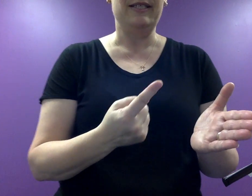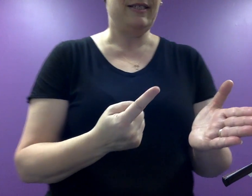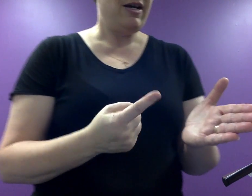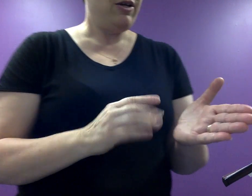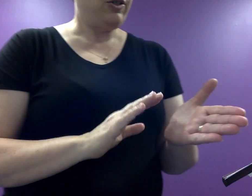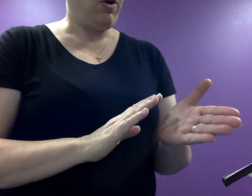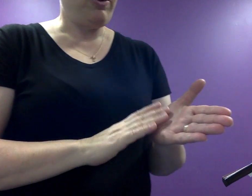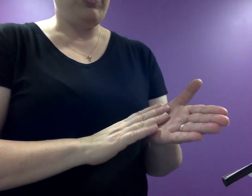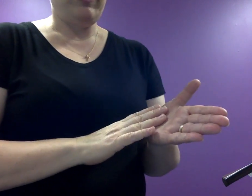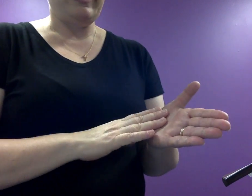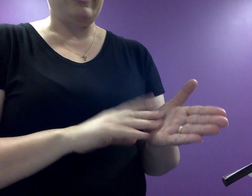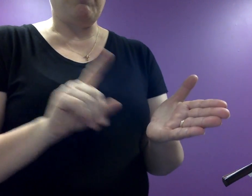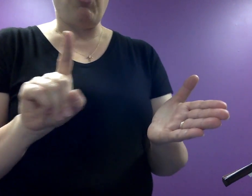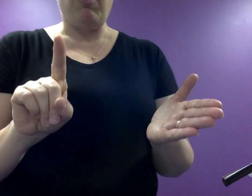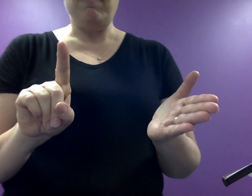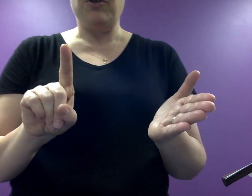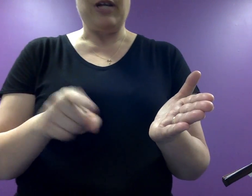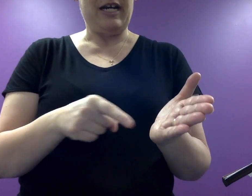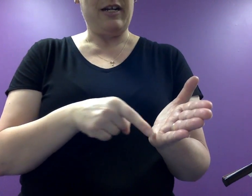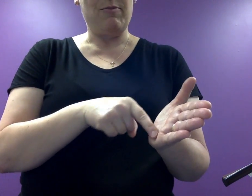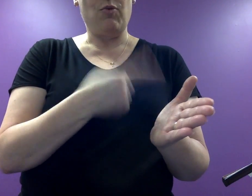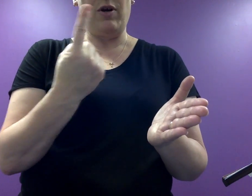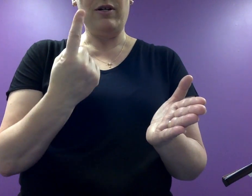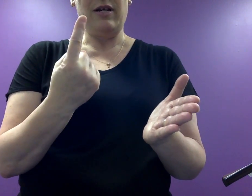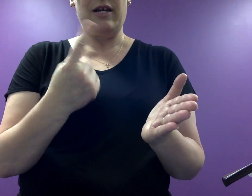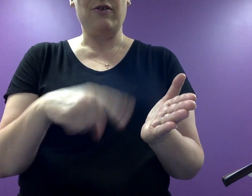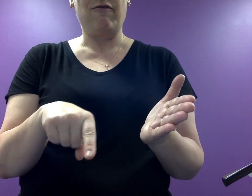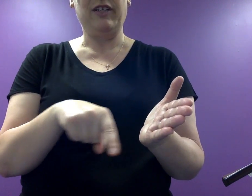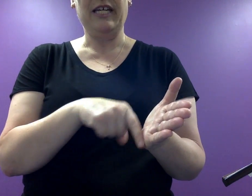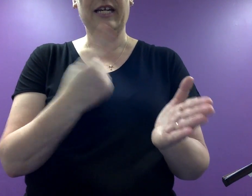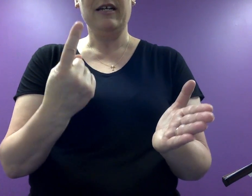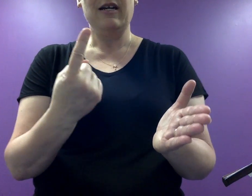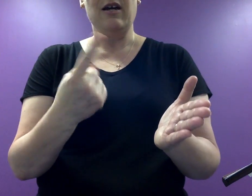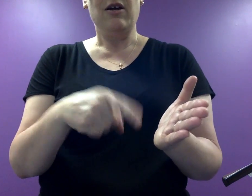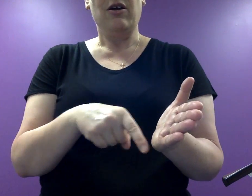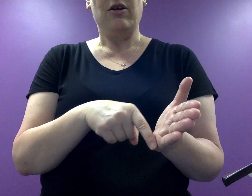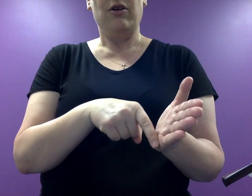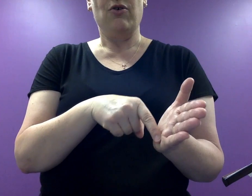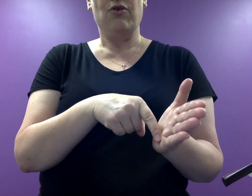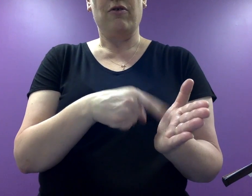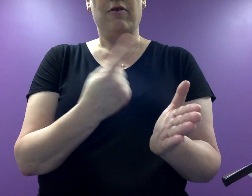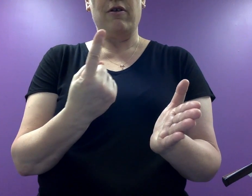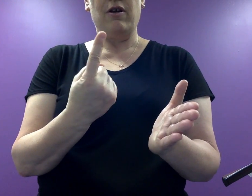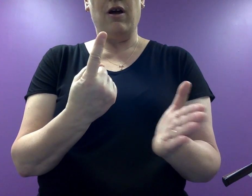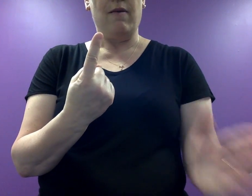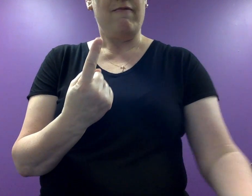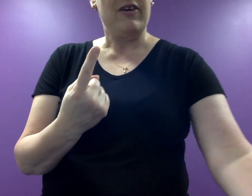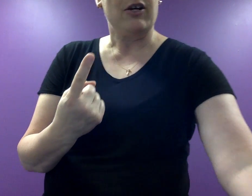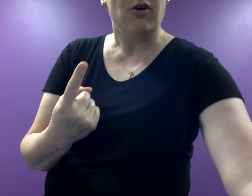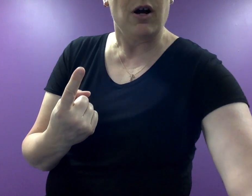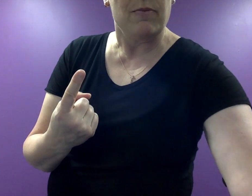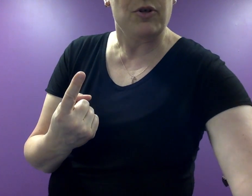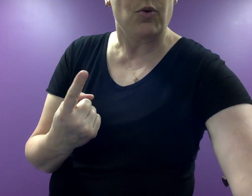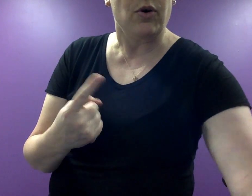Once. So all you're doing is at the palm, you're taking a number 1, and you're flicking your finger up